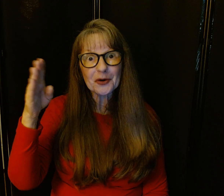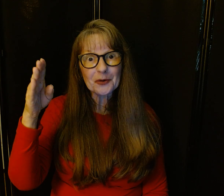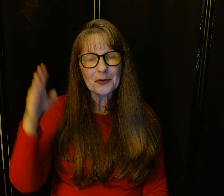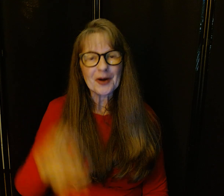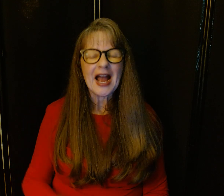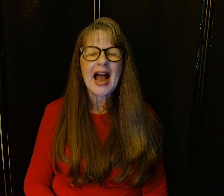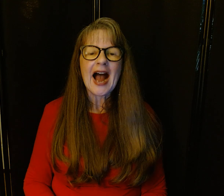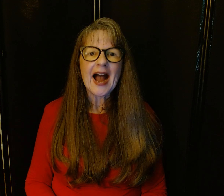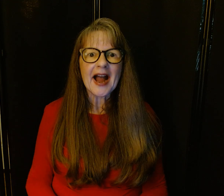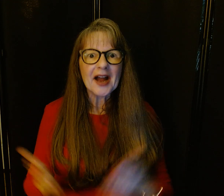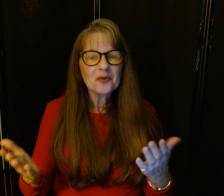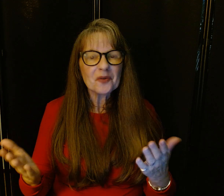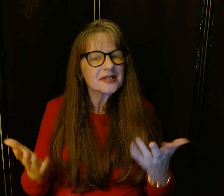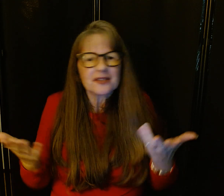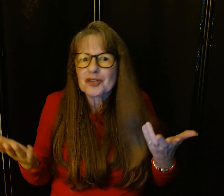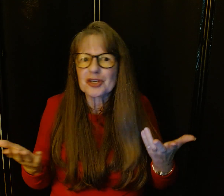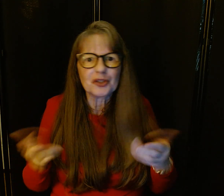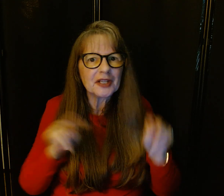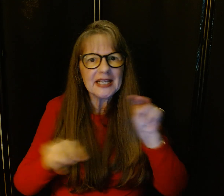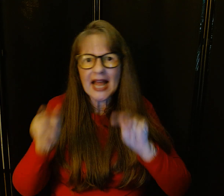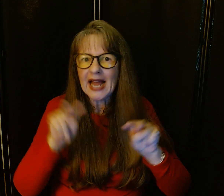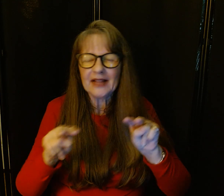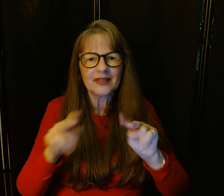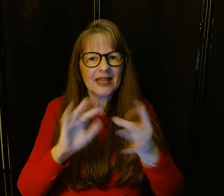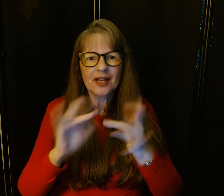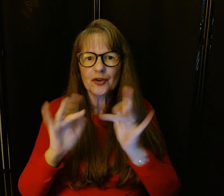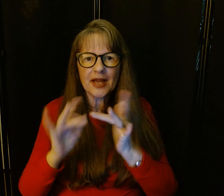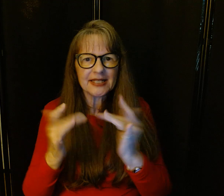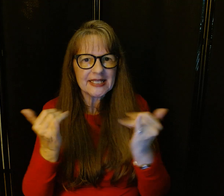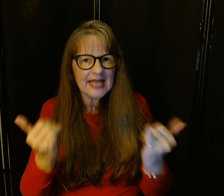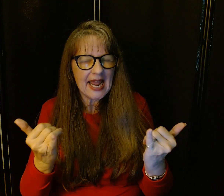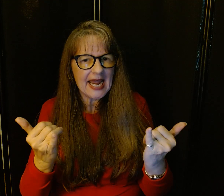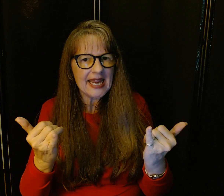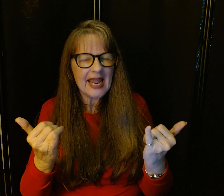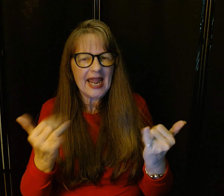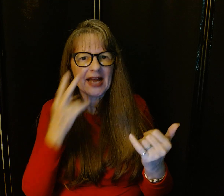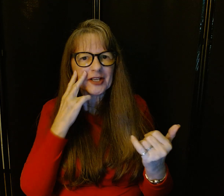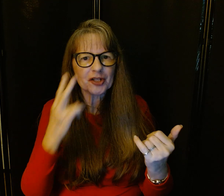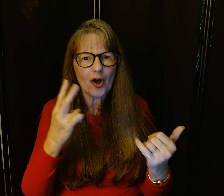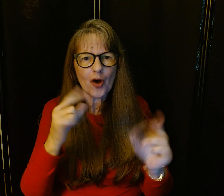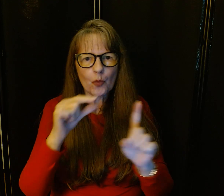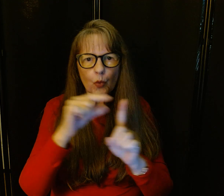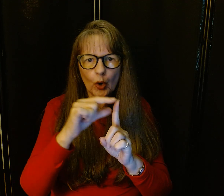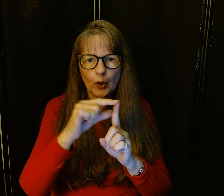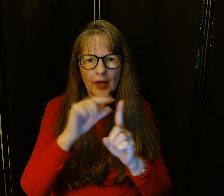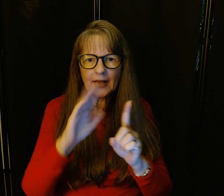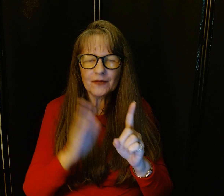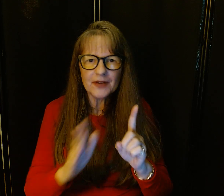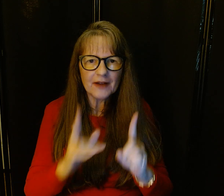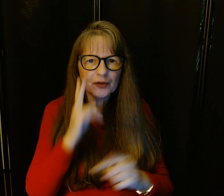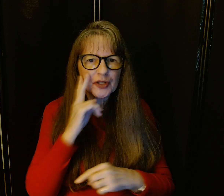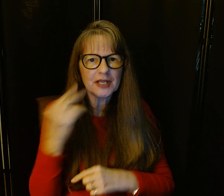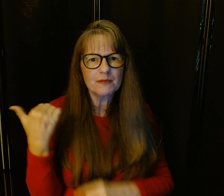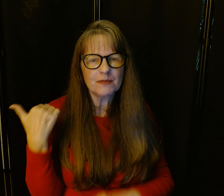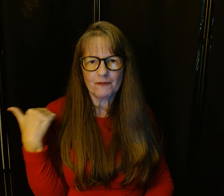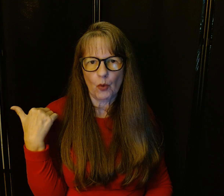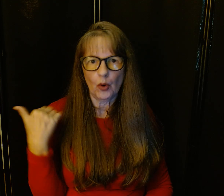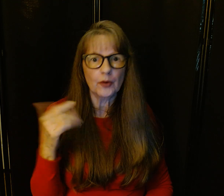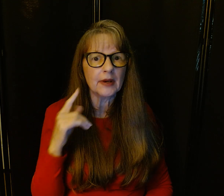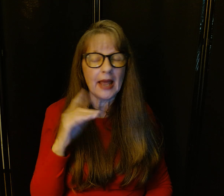Hello. I was just looking at the internet today and I saw a word I have never seen before, or I have